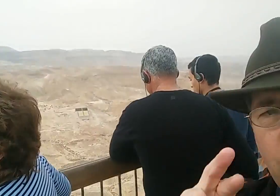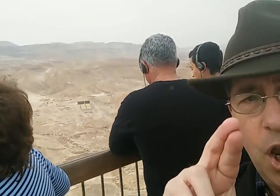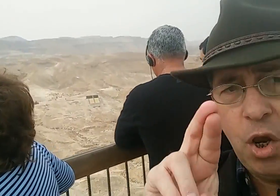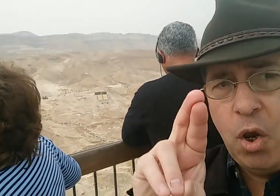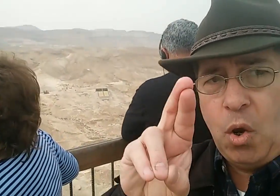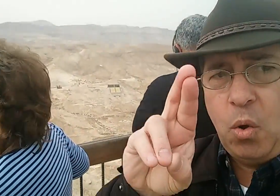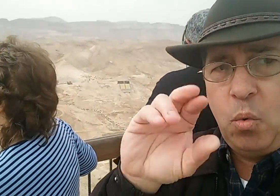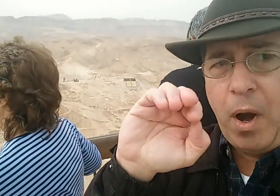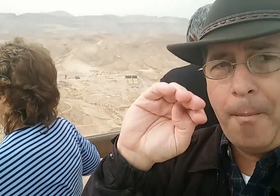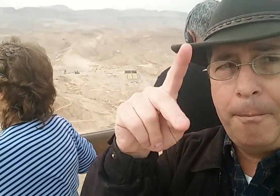to